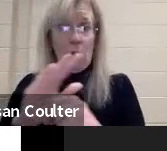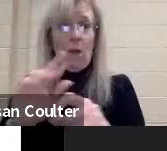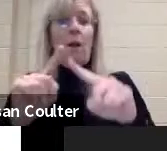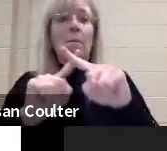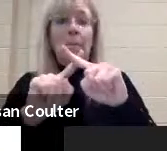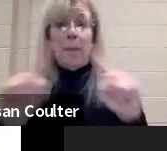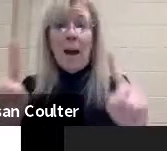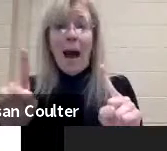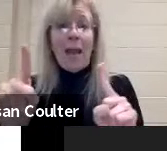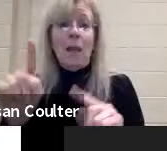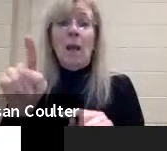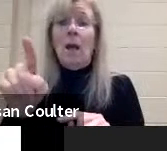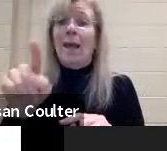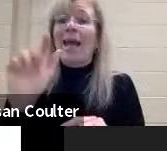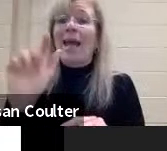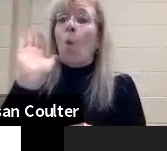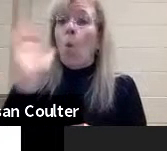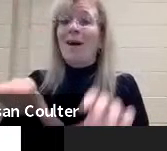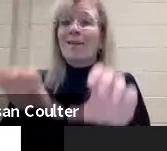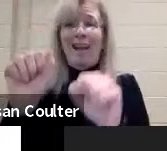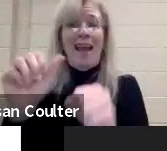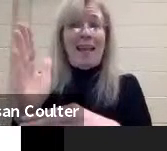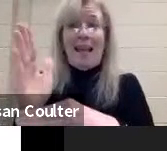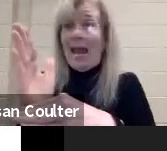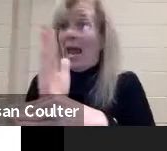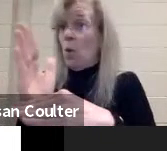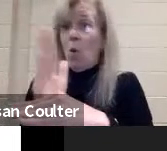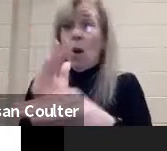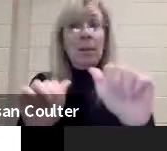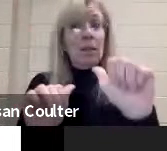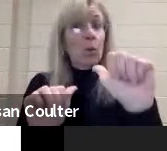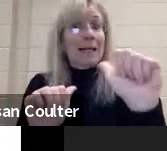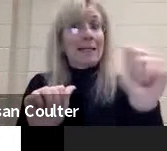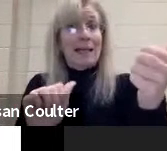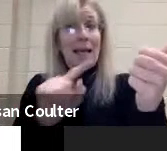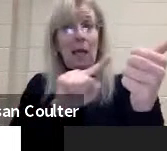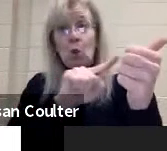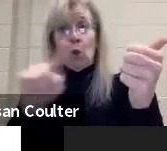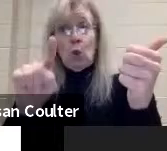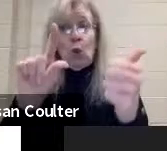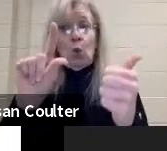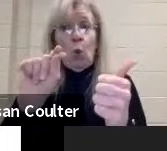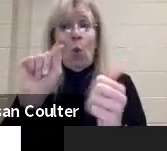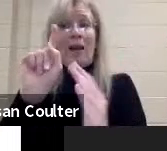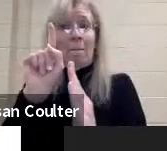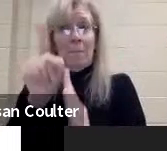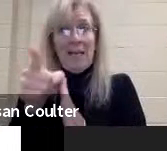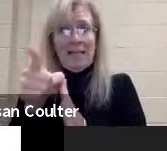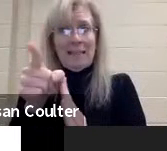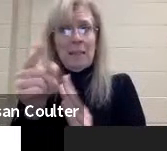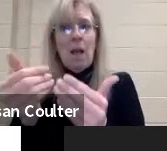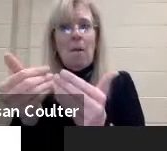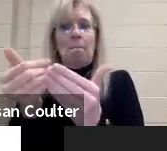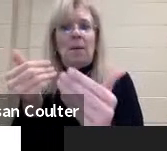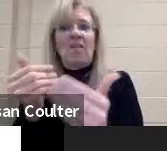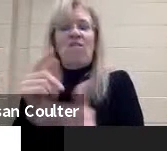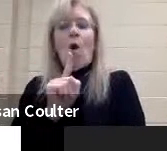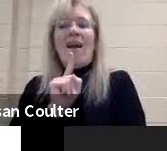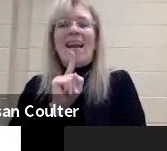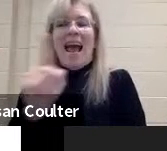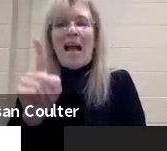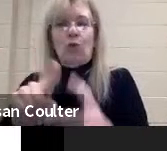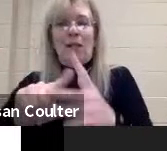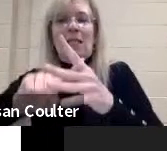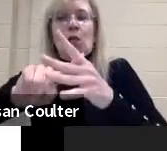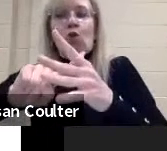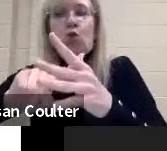pressure, but it will take anywhere between 10 to 20 minutes before